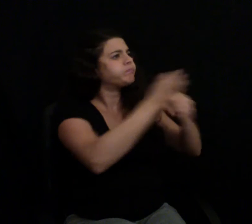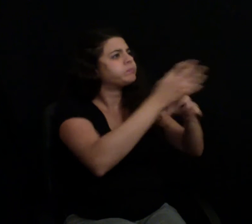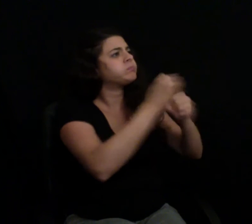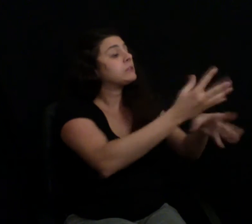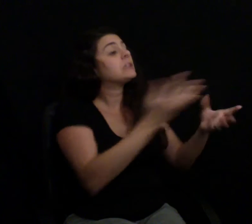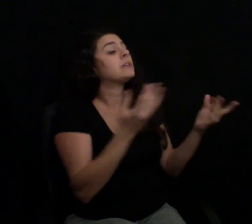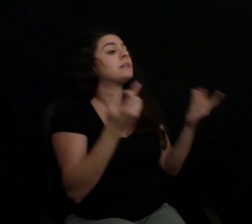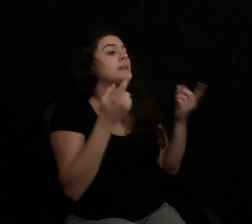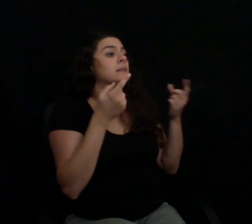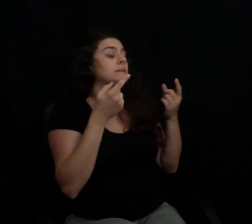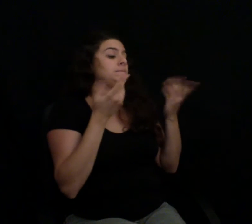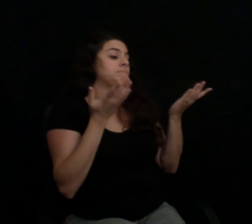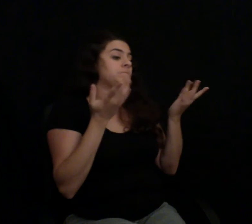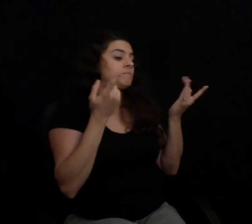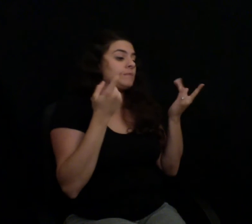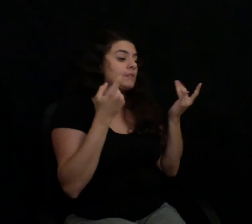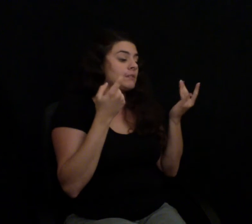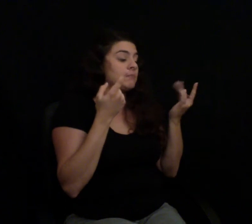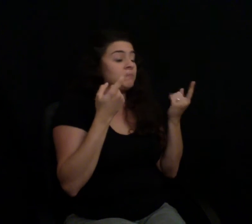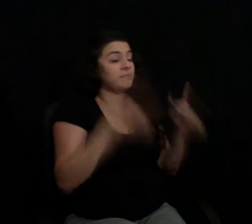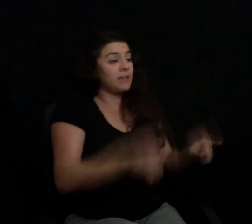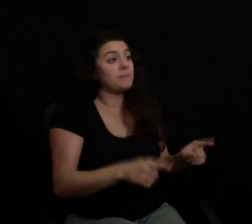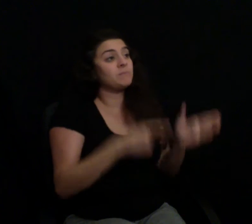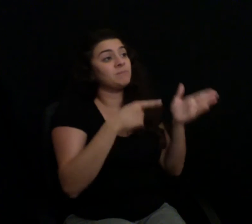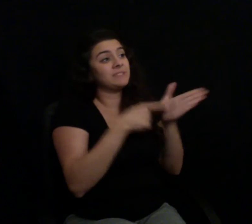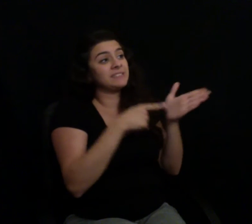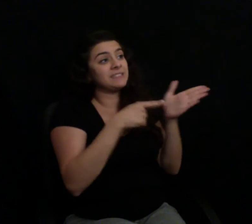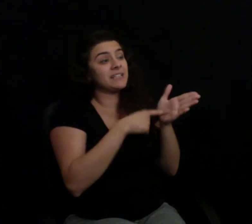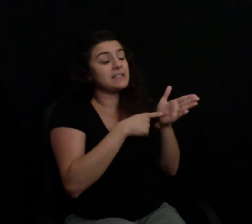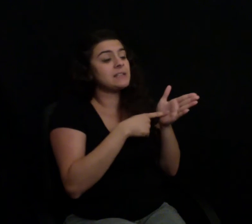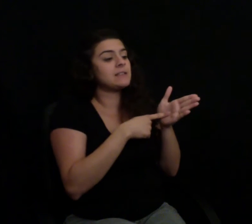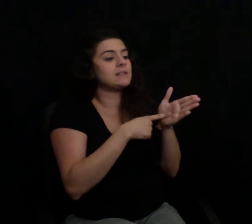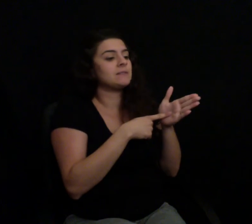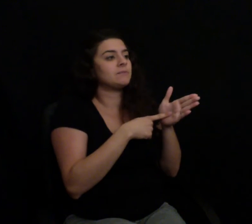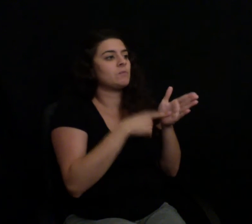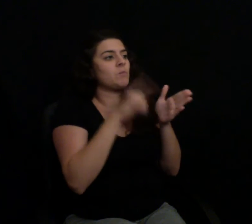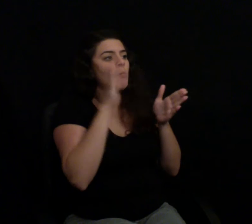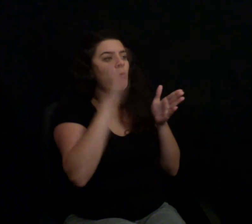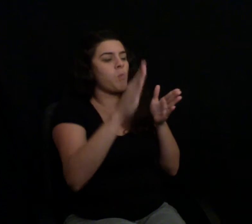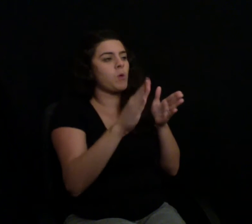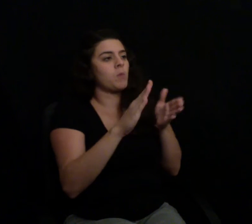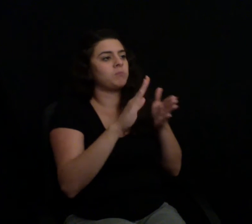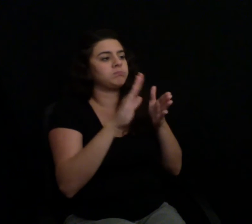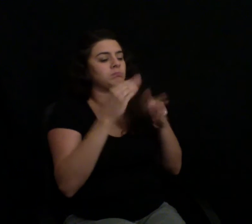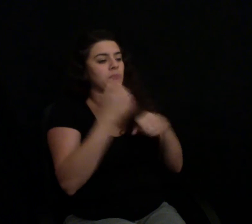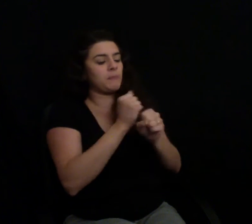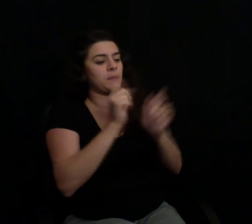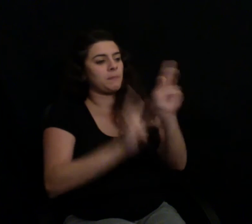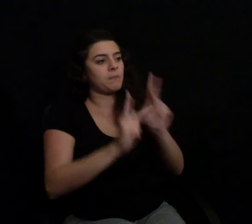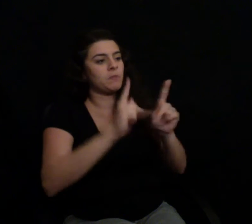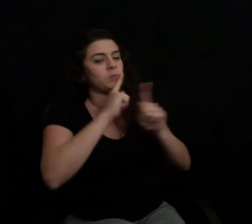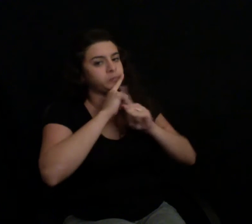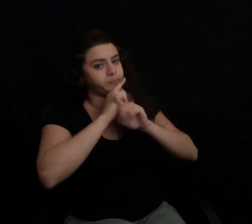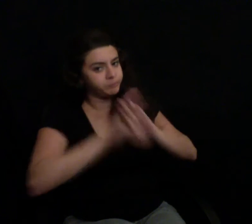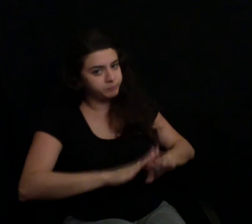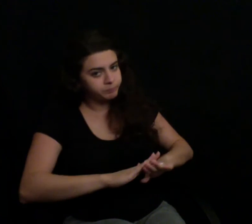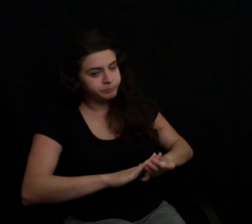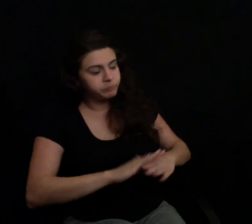silencer. I mean, do you step out and complain about a contract that can be yanked at any